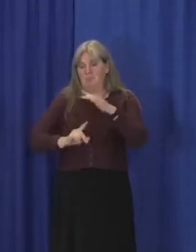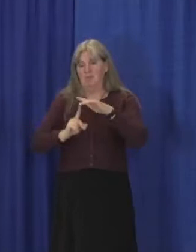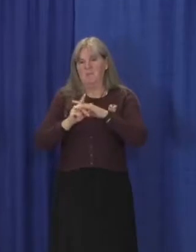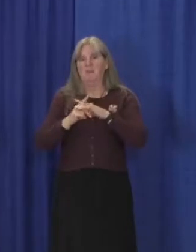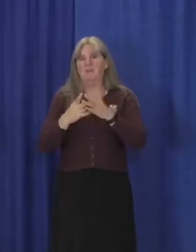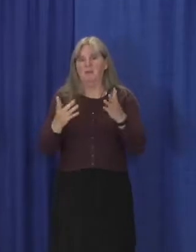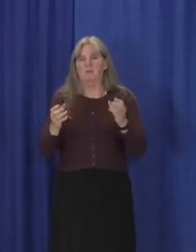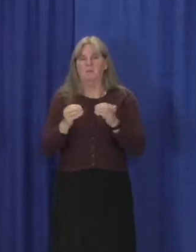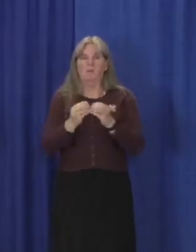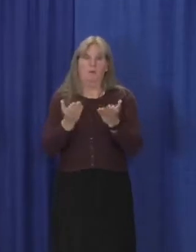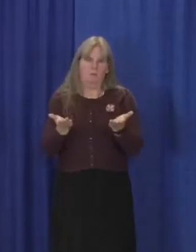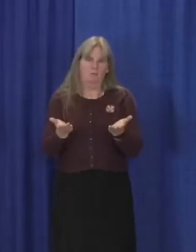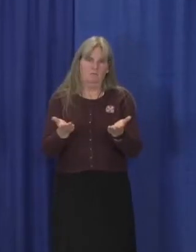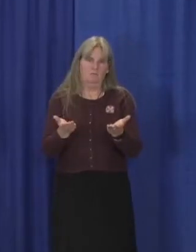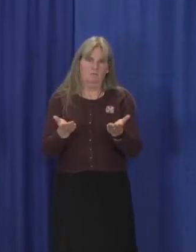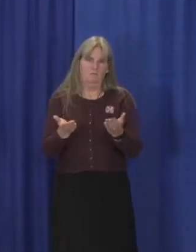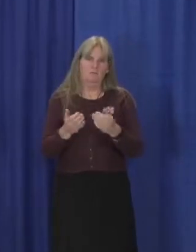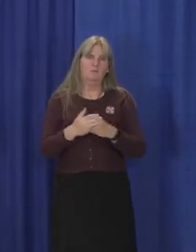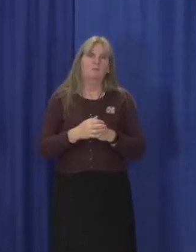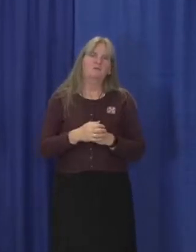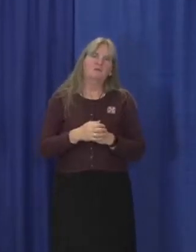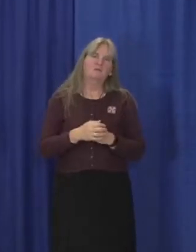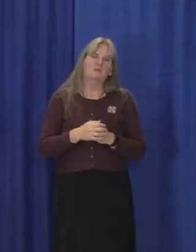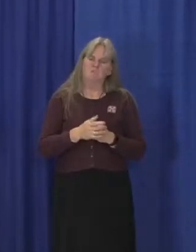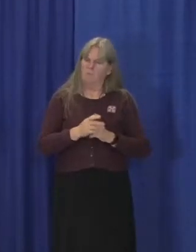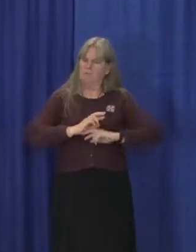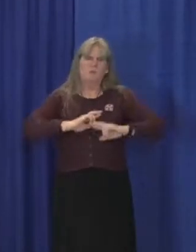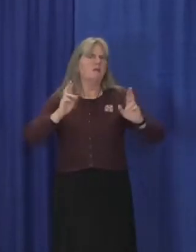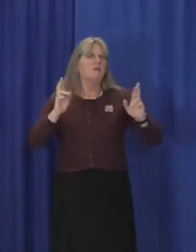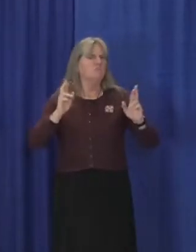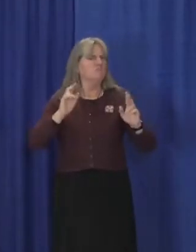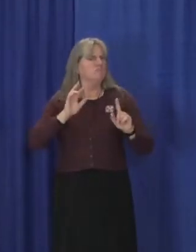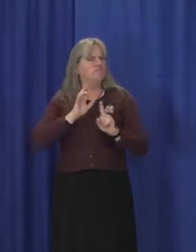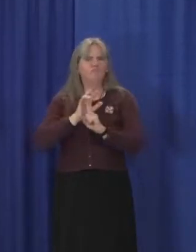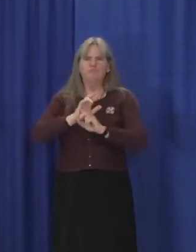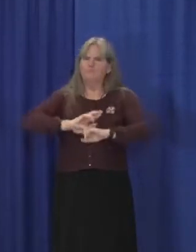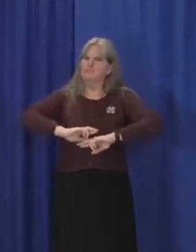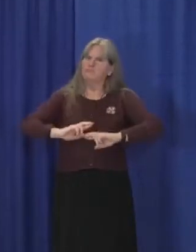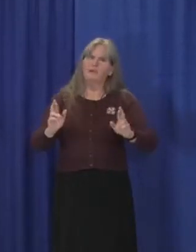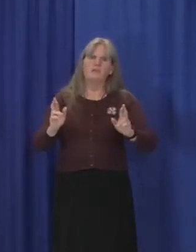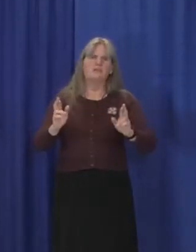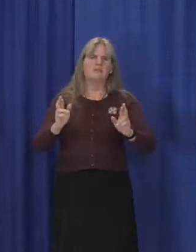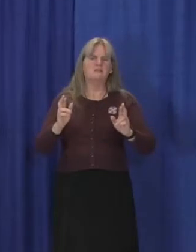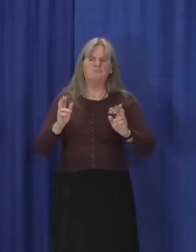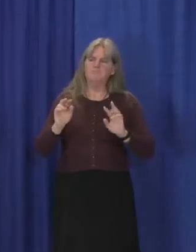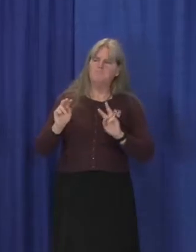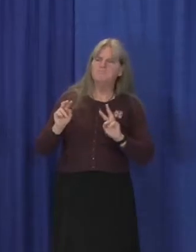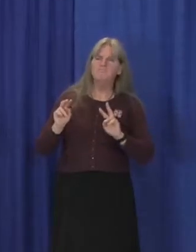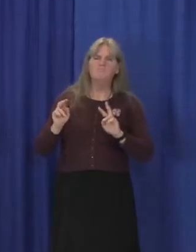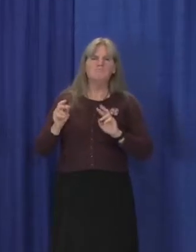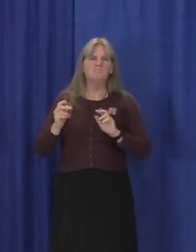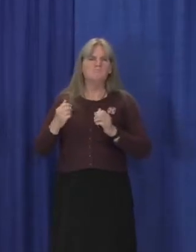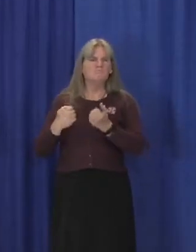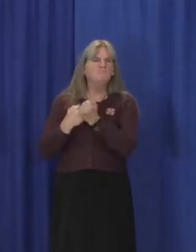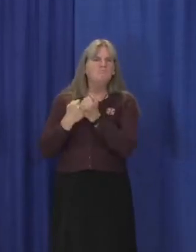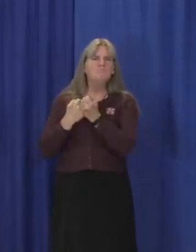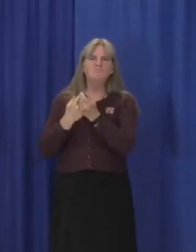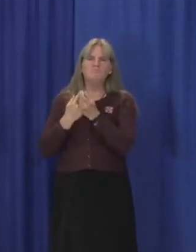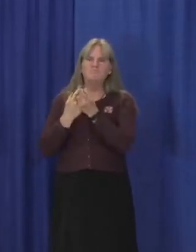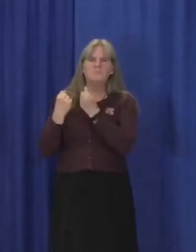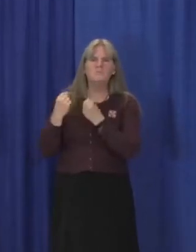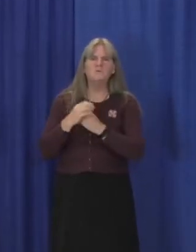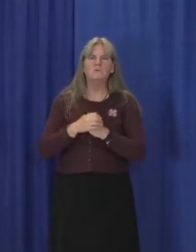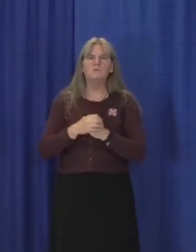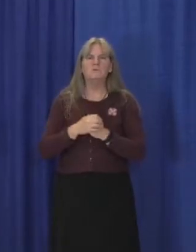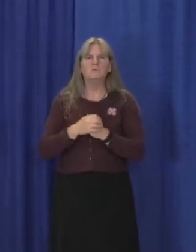we see more cases. And we're prepared for that through our Forging Ahead document. And, as we said in our opening